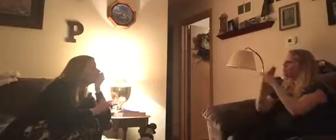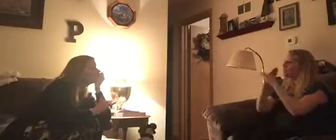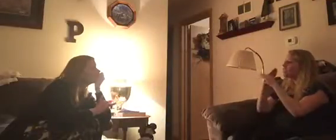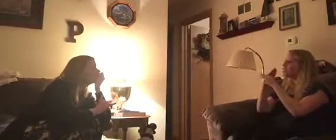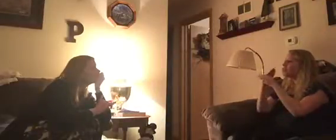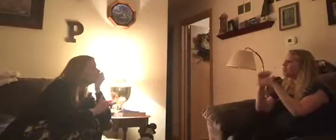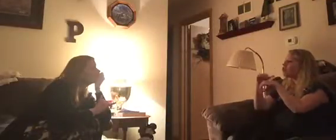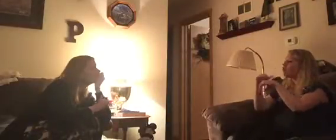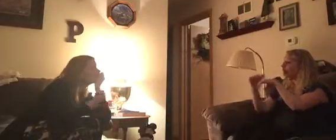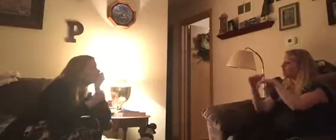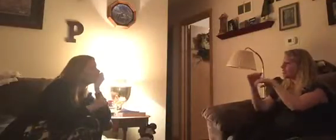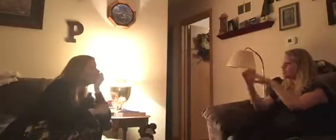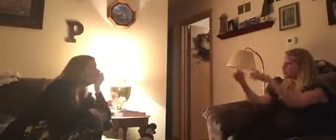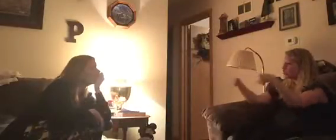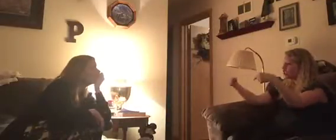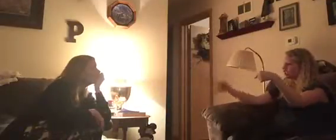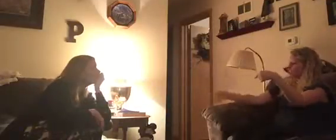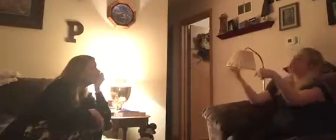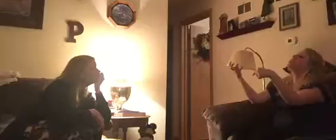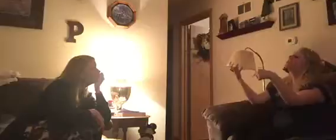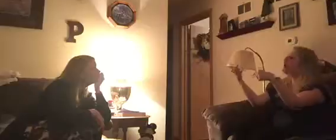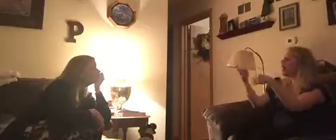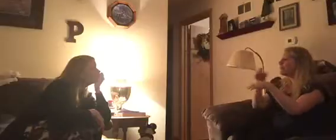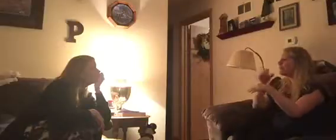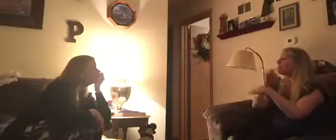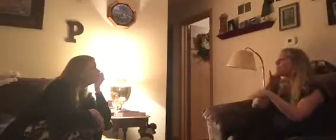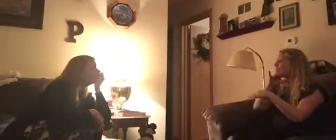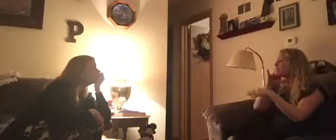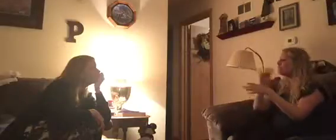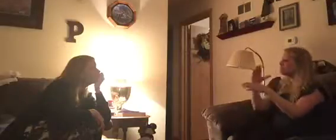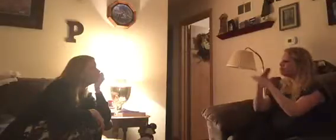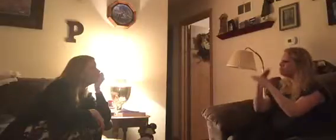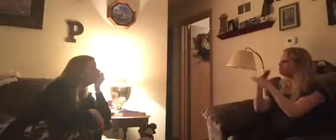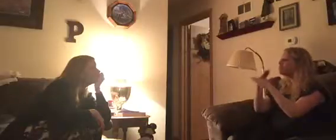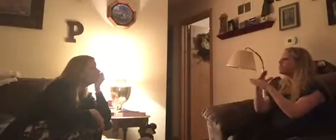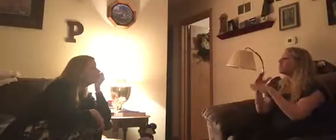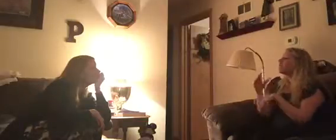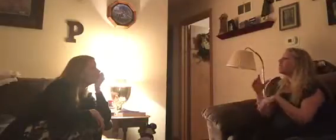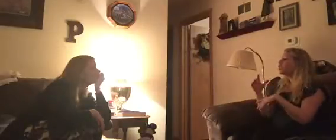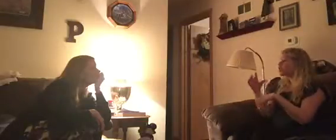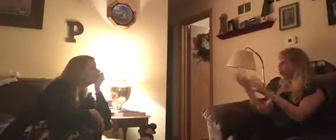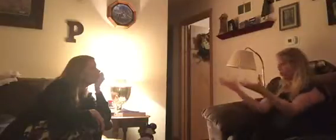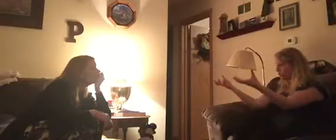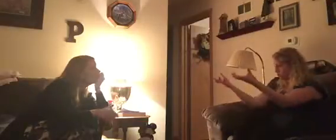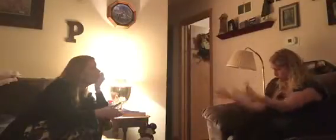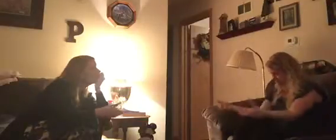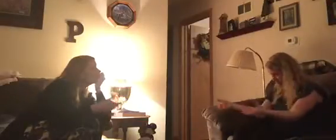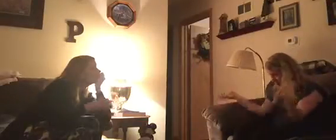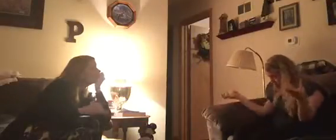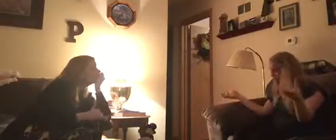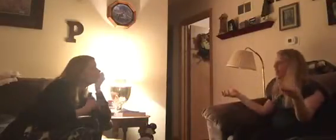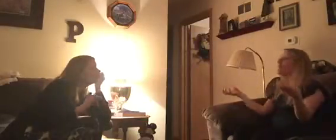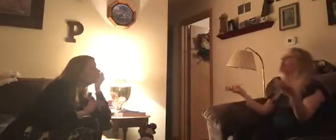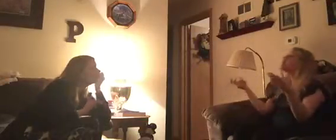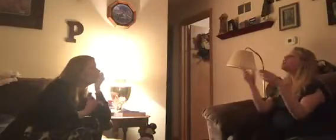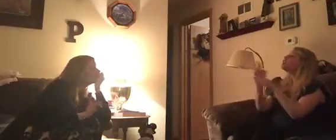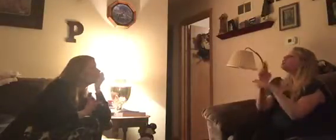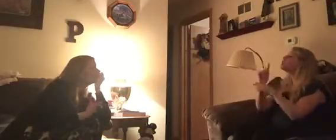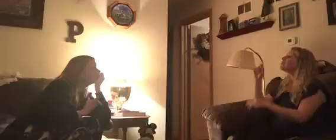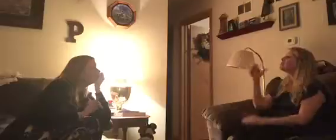mud from the tires. So you have to take that off, and then you have to tape it off, and then you have to protect